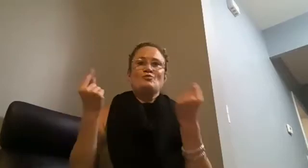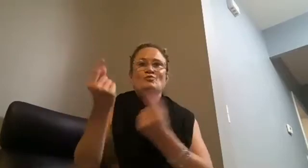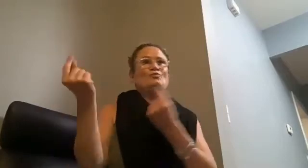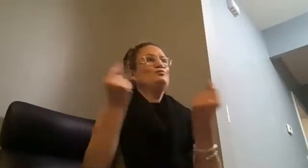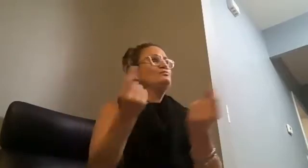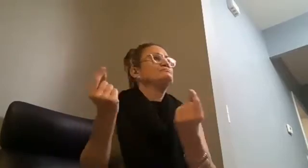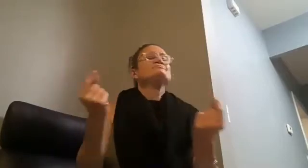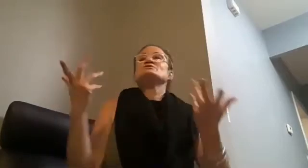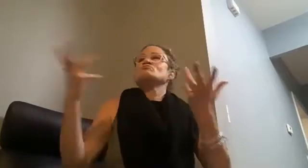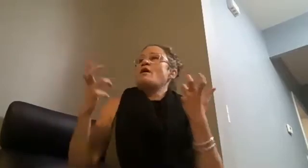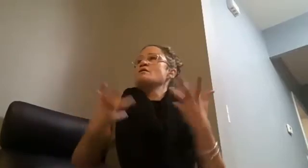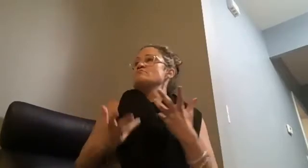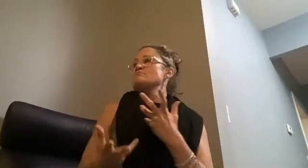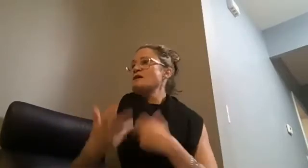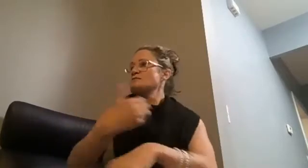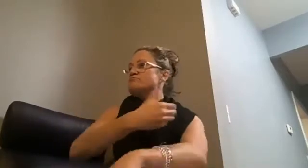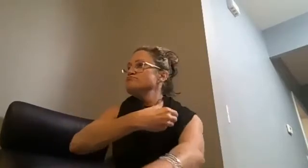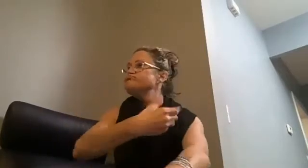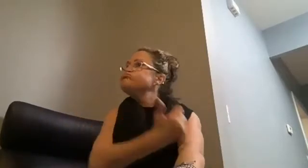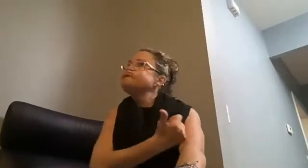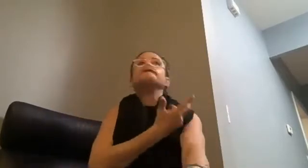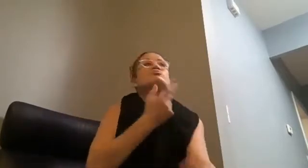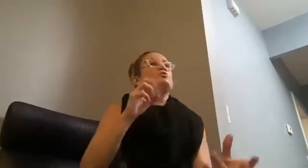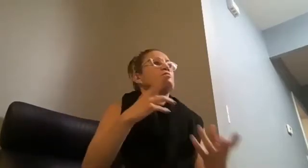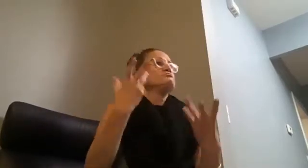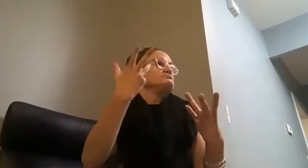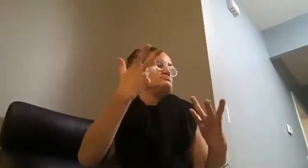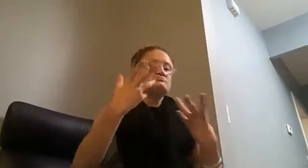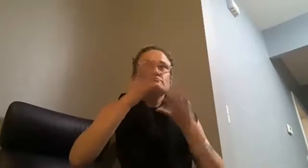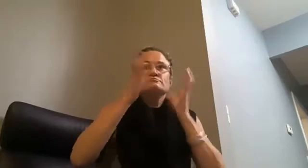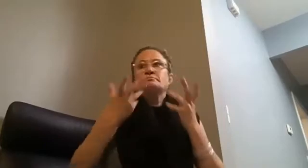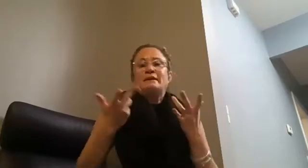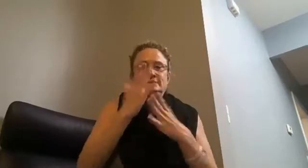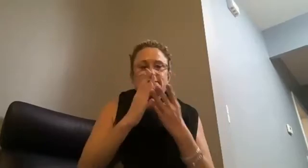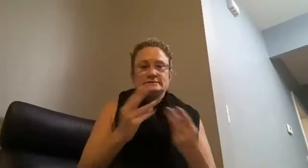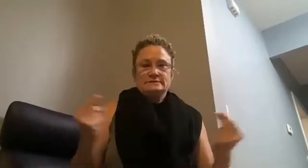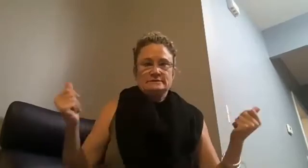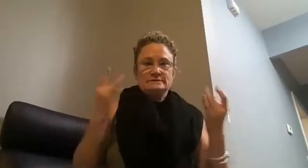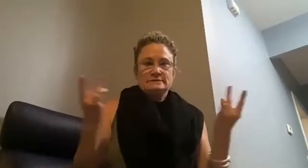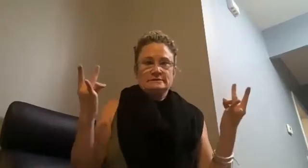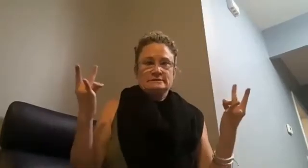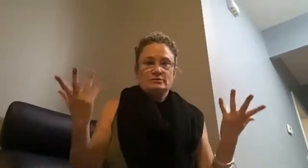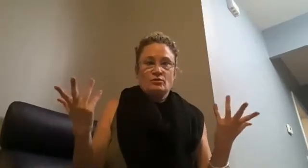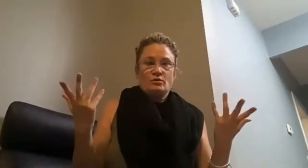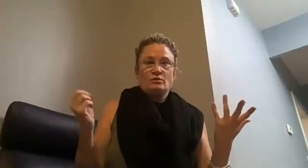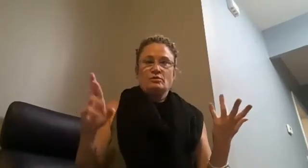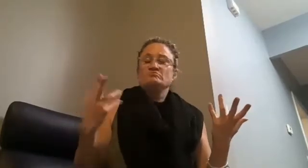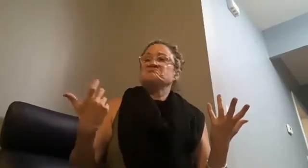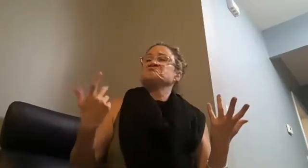moments of just apathetic peace, and then am unfortunate enough to catch a glimpse of myself in a